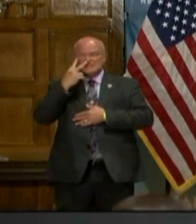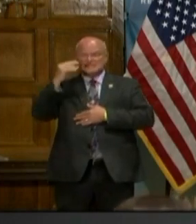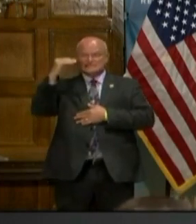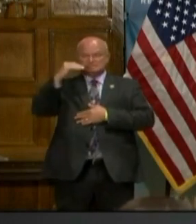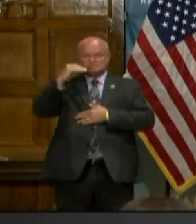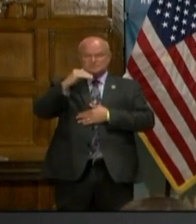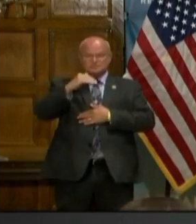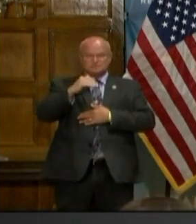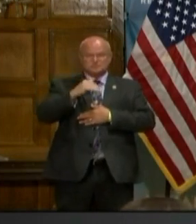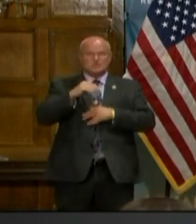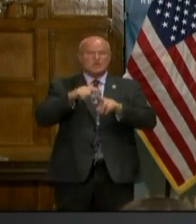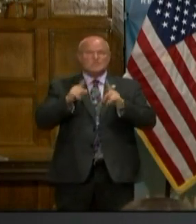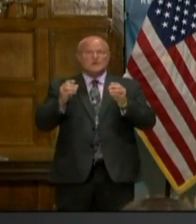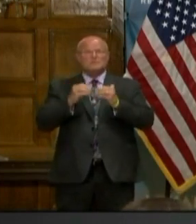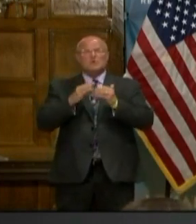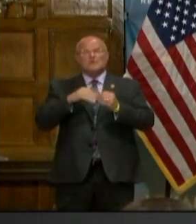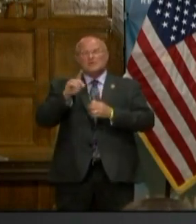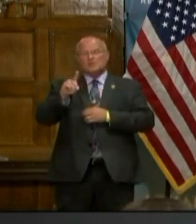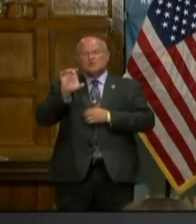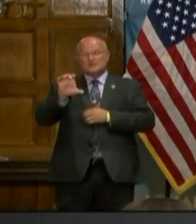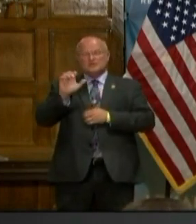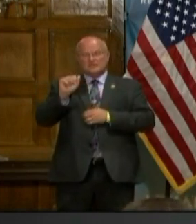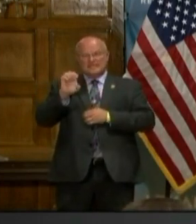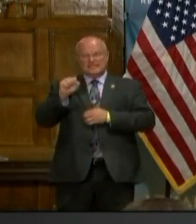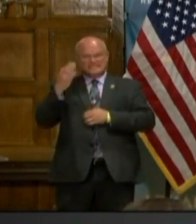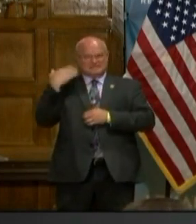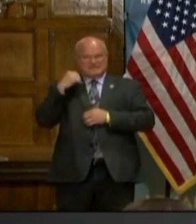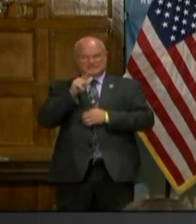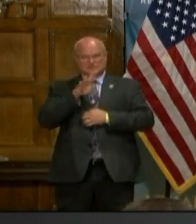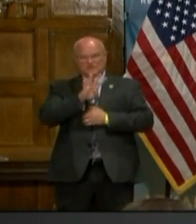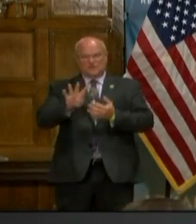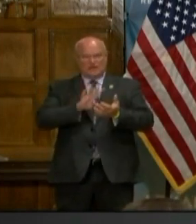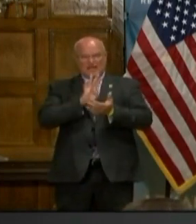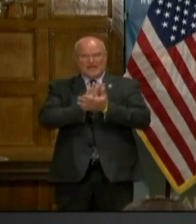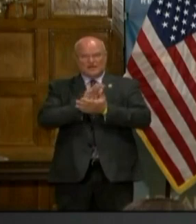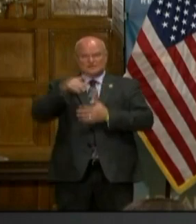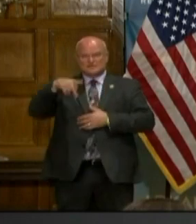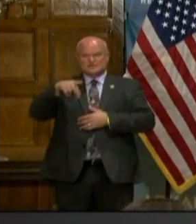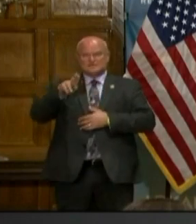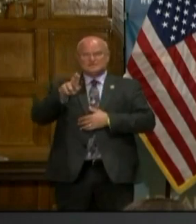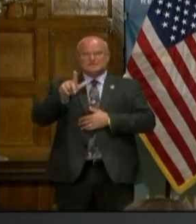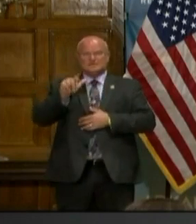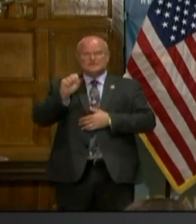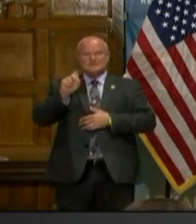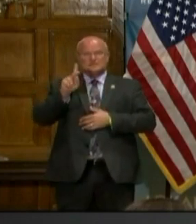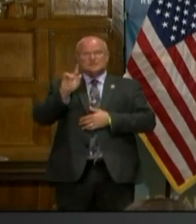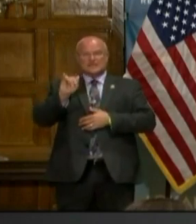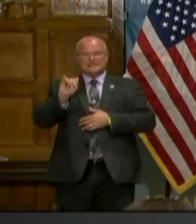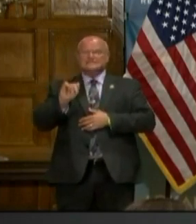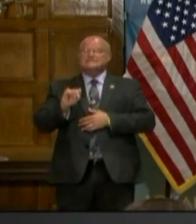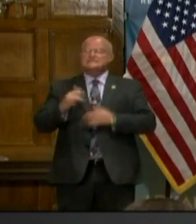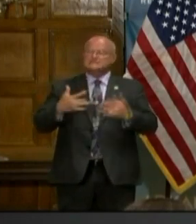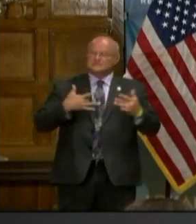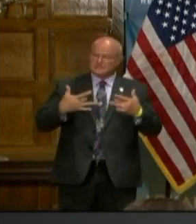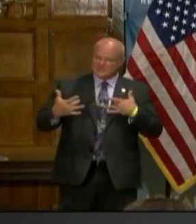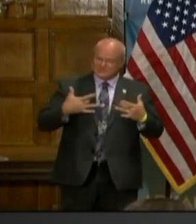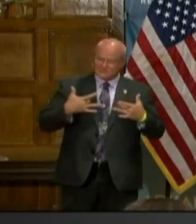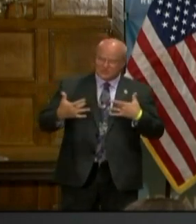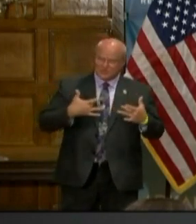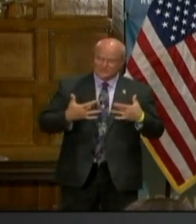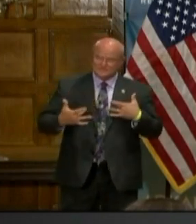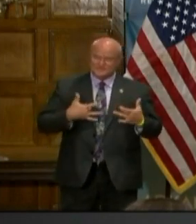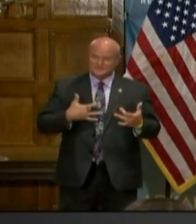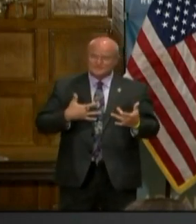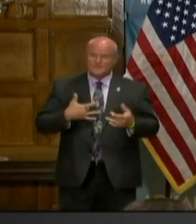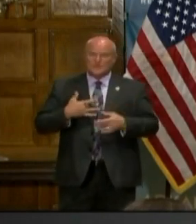downward trend. But with over 100 cases just in the last 24 hours in Pulaski County, I'm still concerned. We